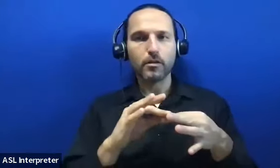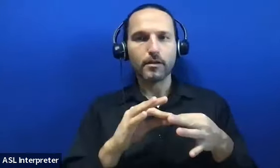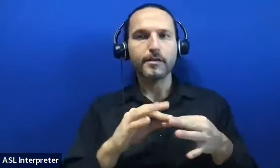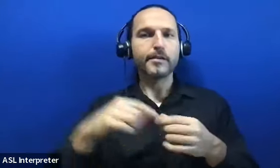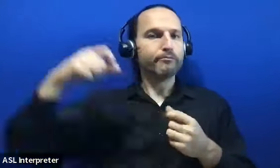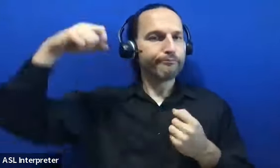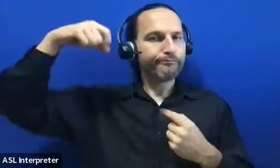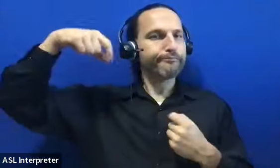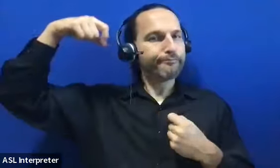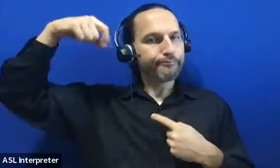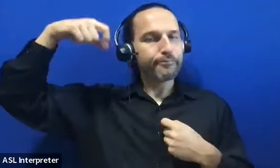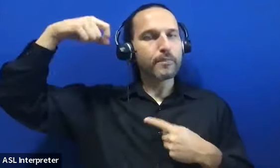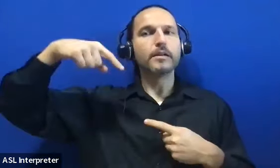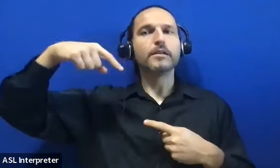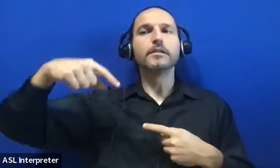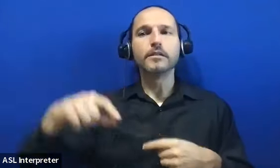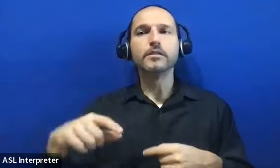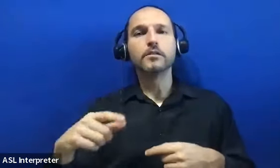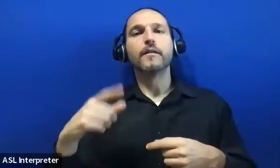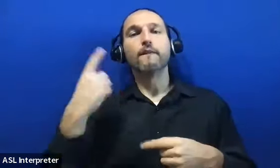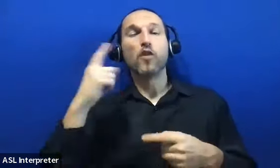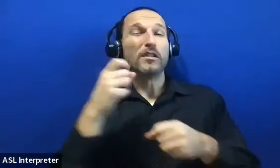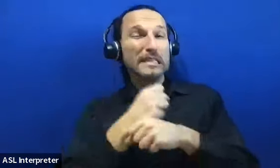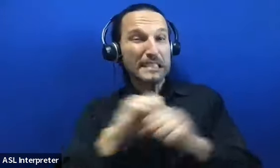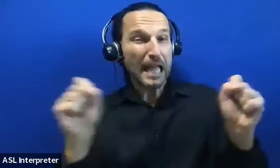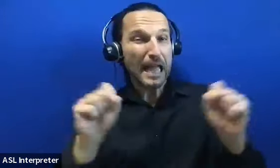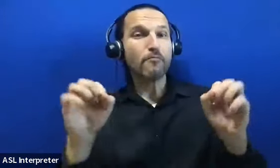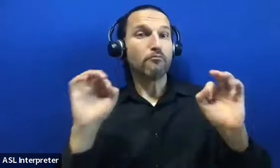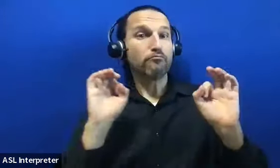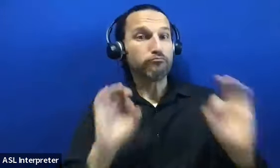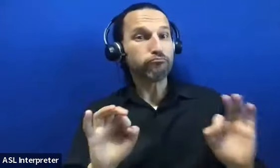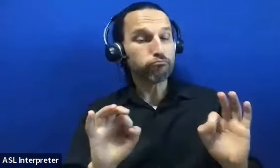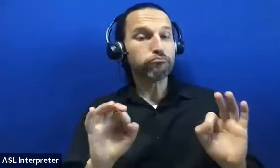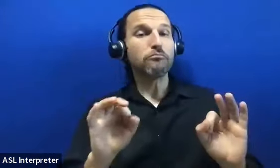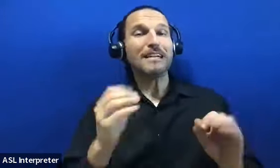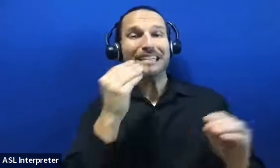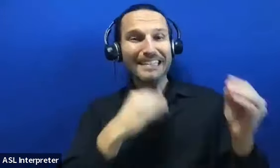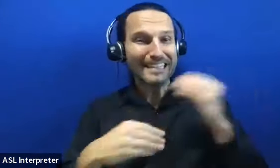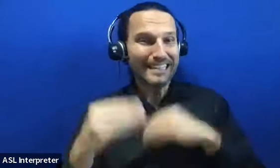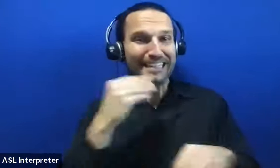safely and effectively and efficiently eat.